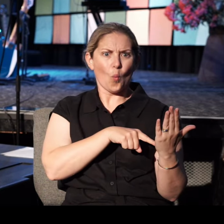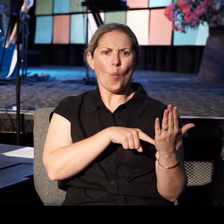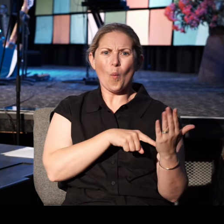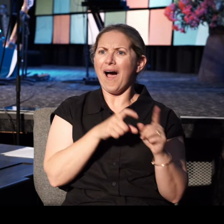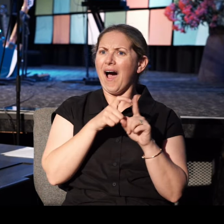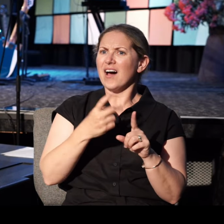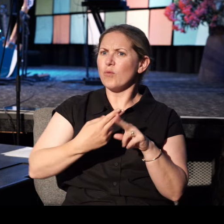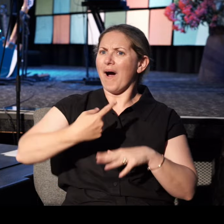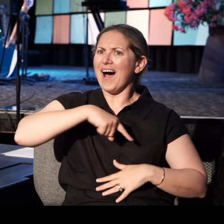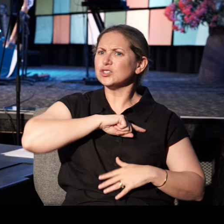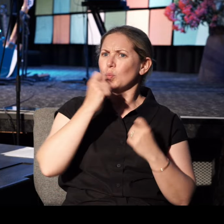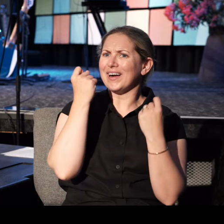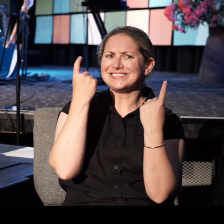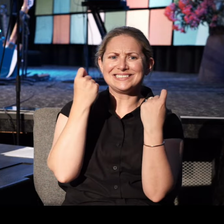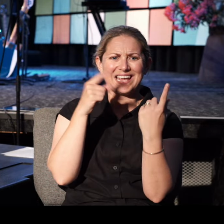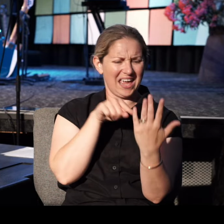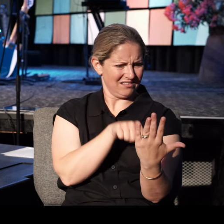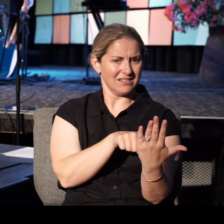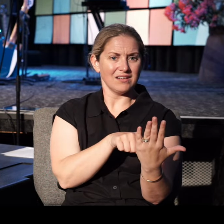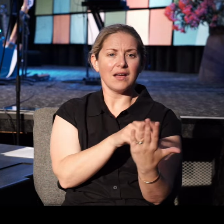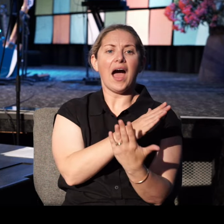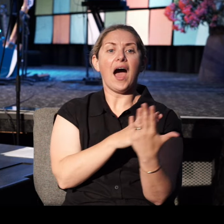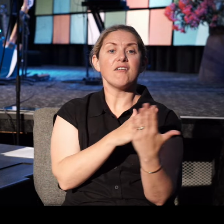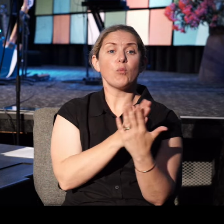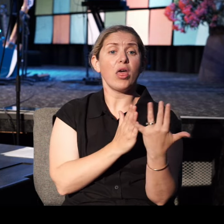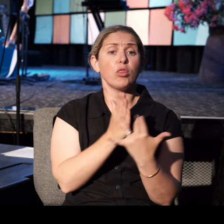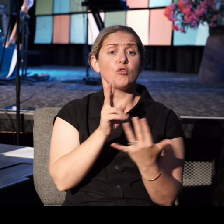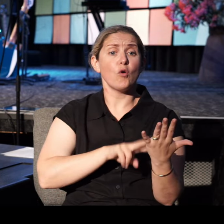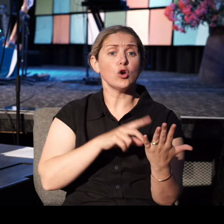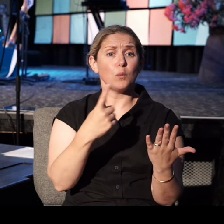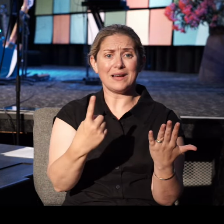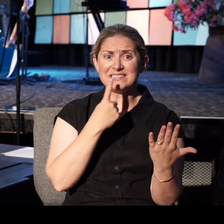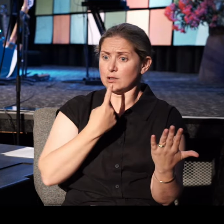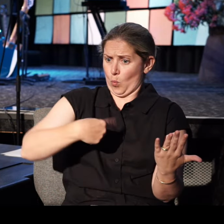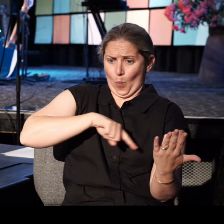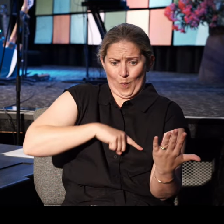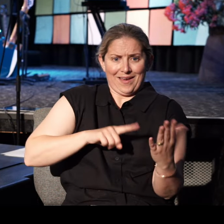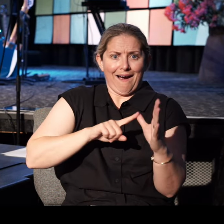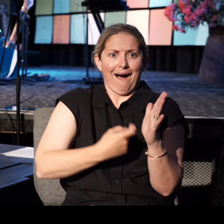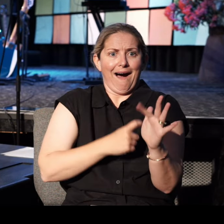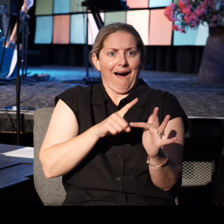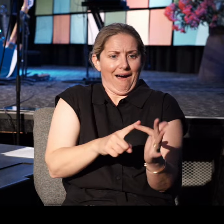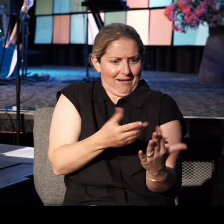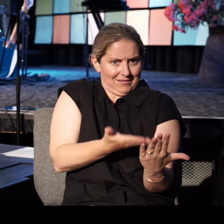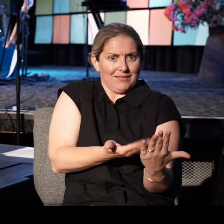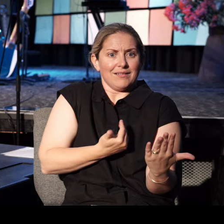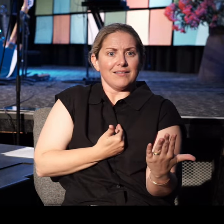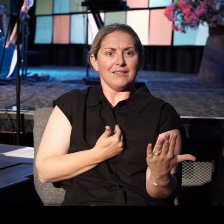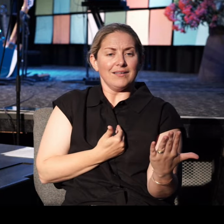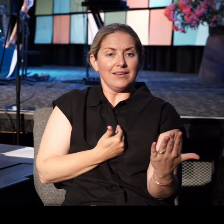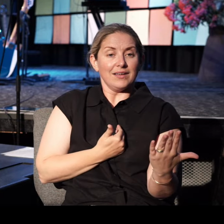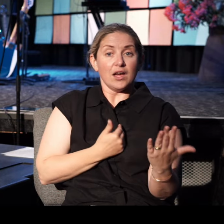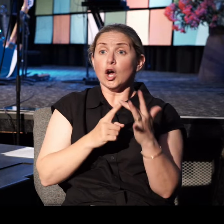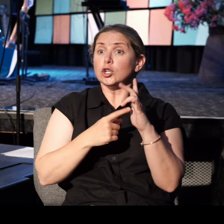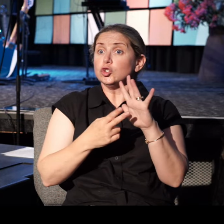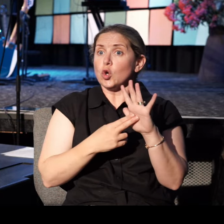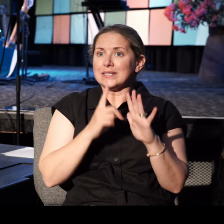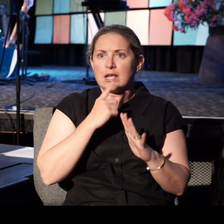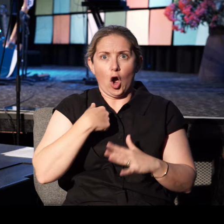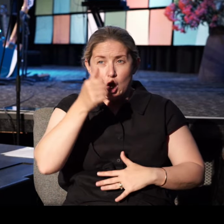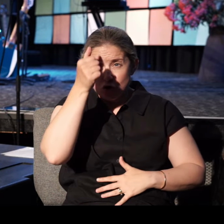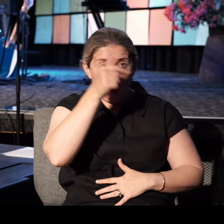with. Have a look at the halfway through verse 1, and that is what we are. It's almost like the author saying, John saying, I know